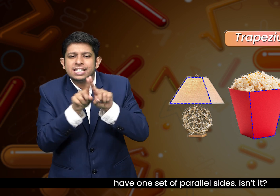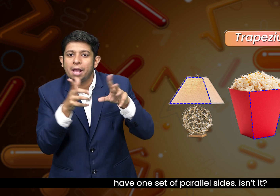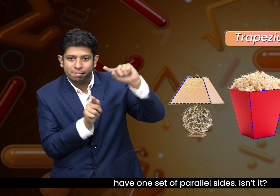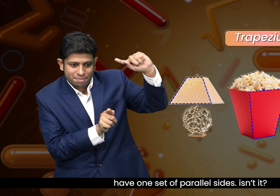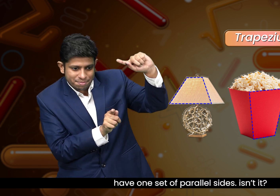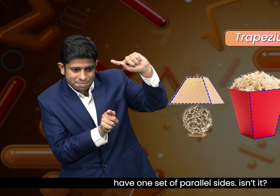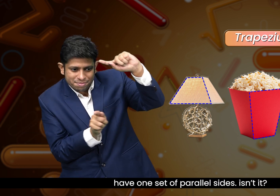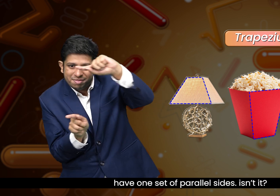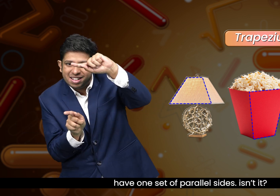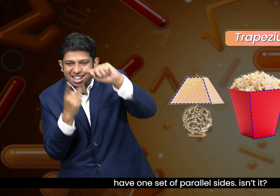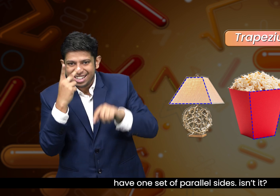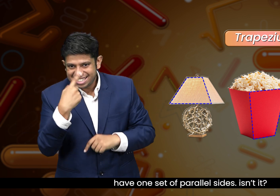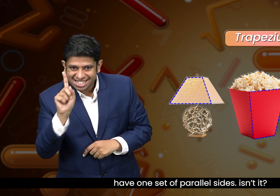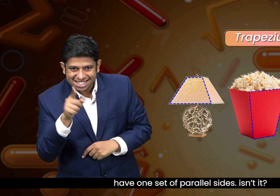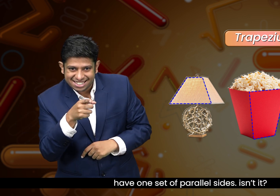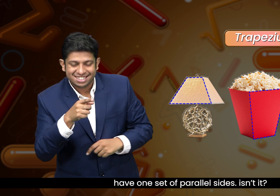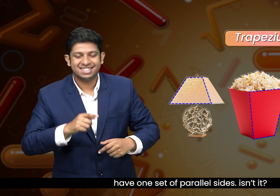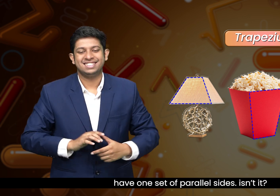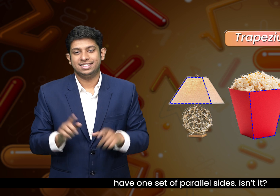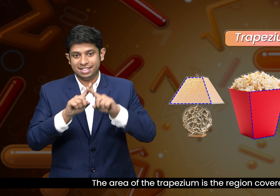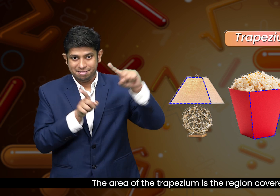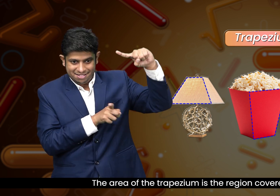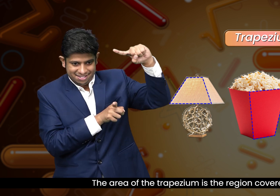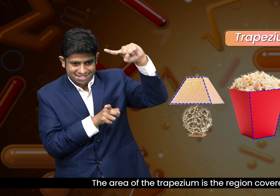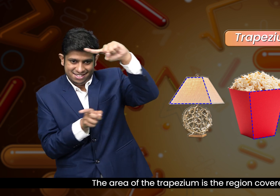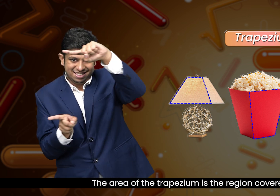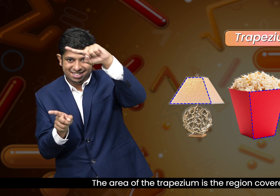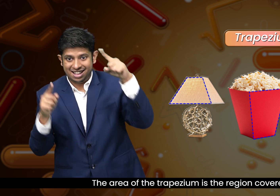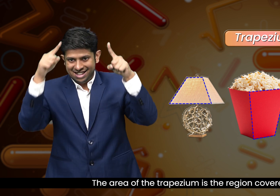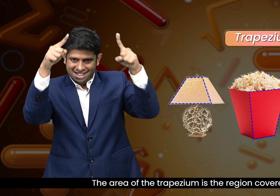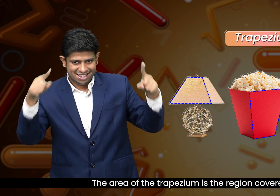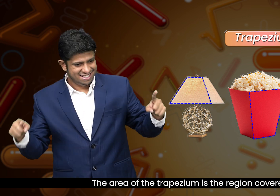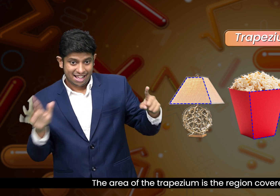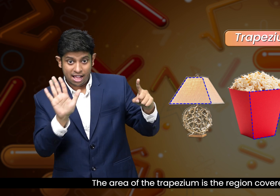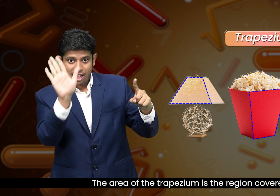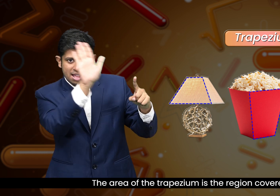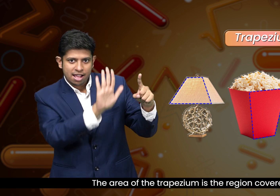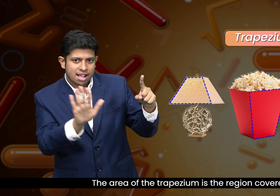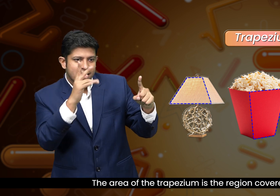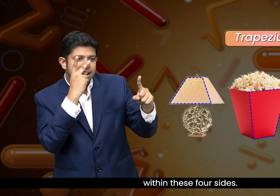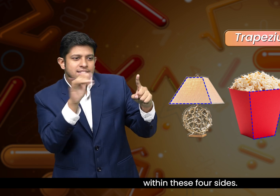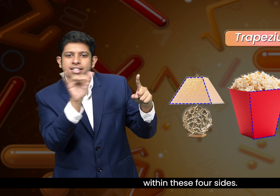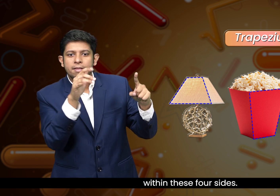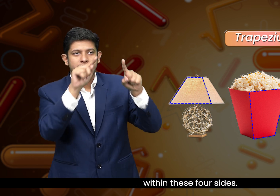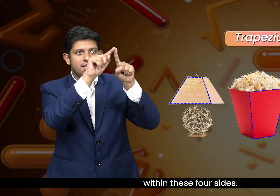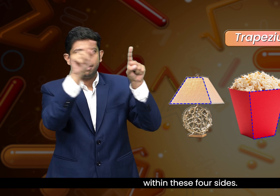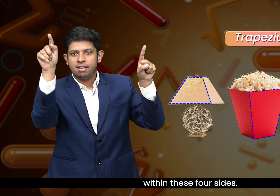parallel sides, isn't it? The area of the trapezium is the region covered within these 4